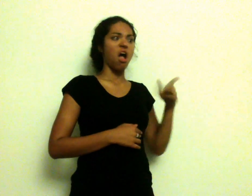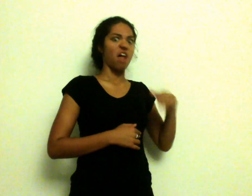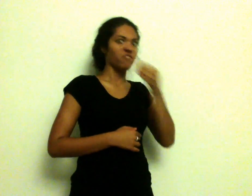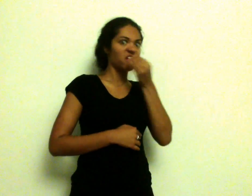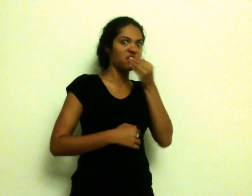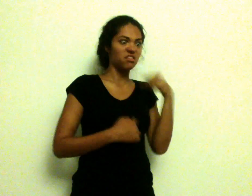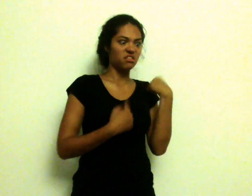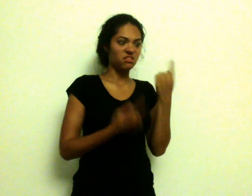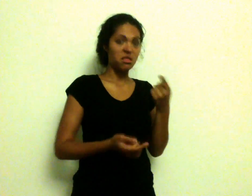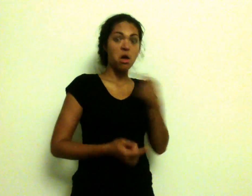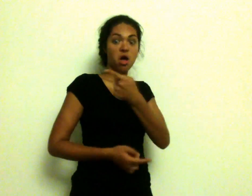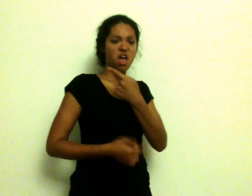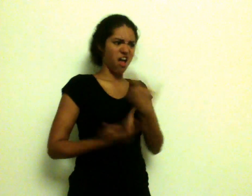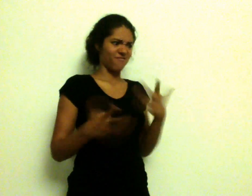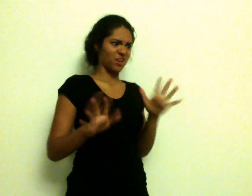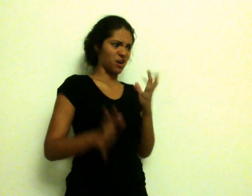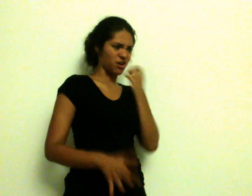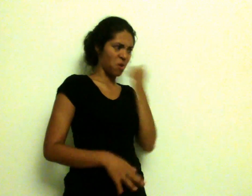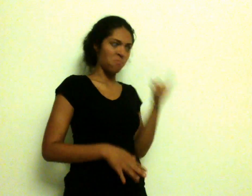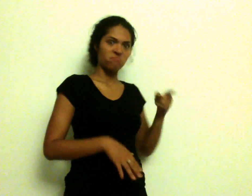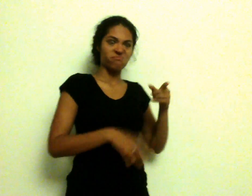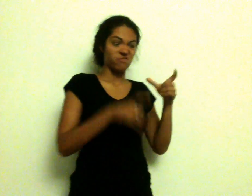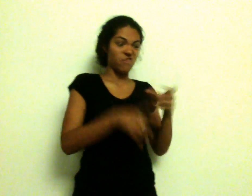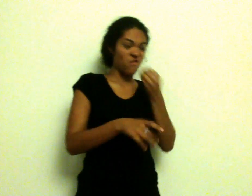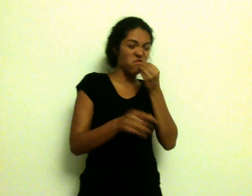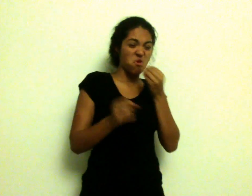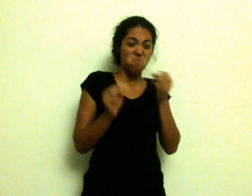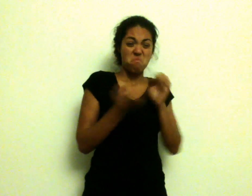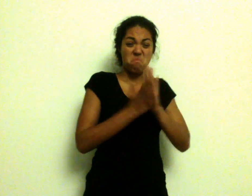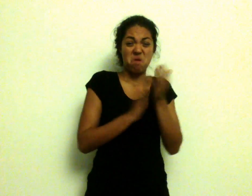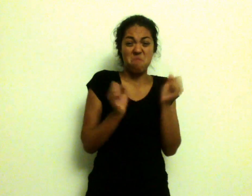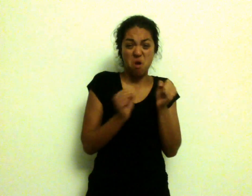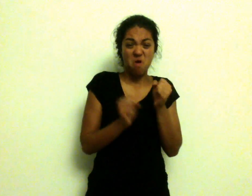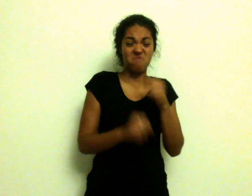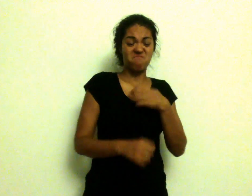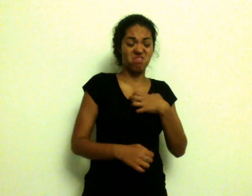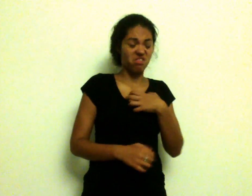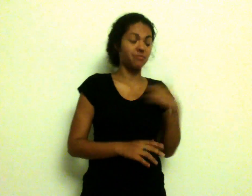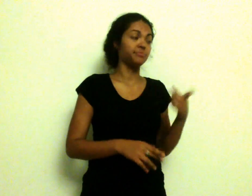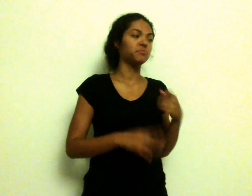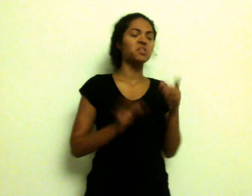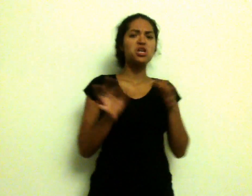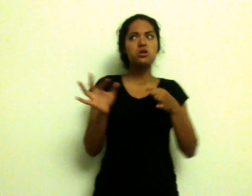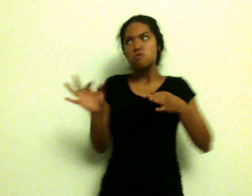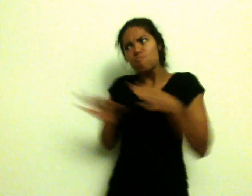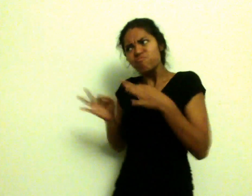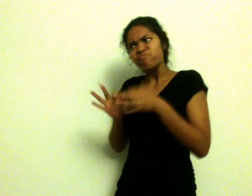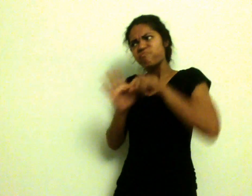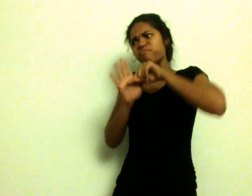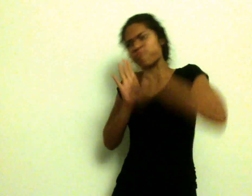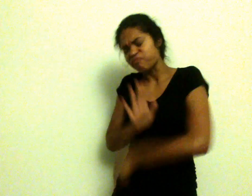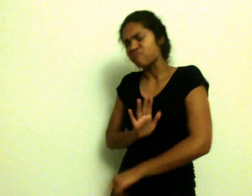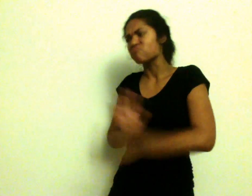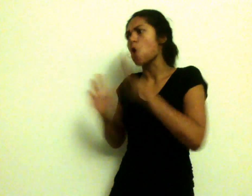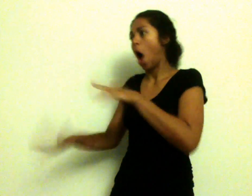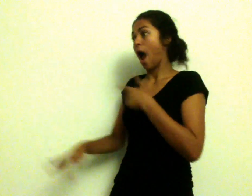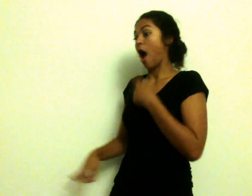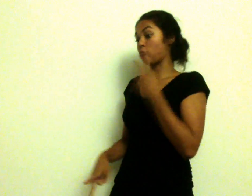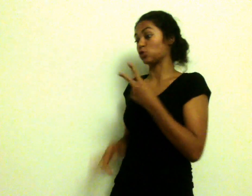right off the bat he wasn't headed in the right direction because there are more than two kinds of logic. But he said there were two. And he said, one is